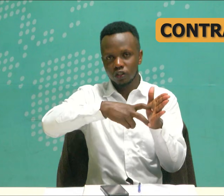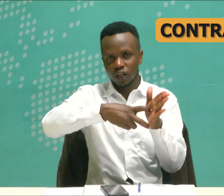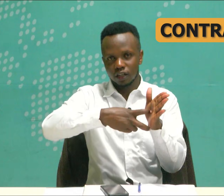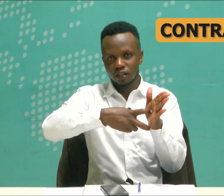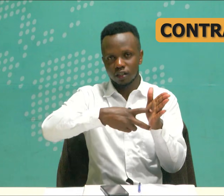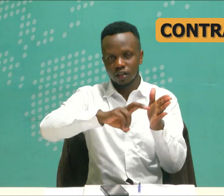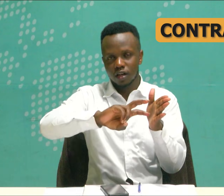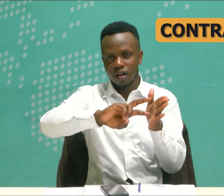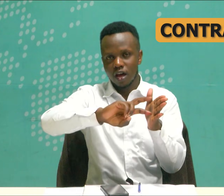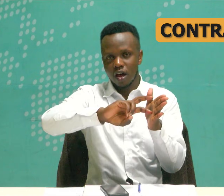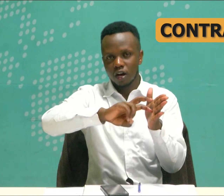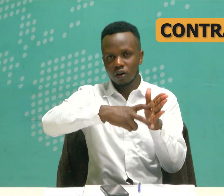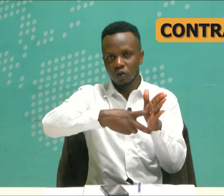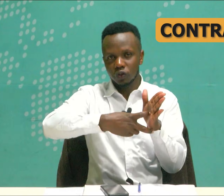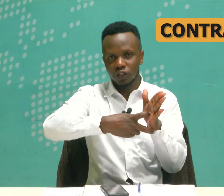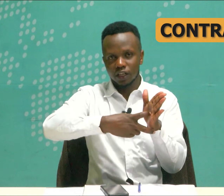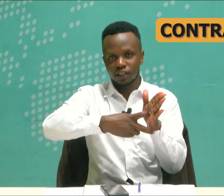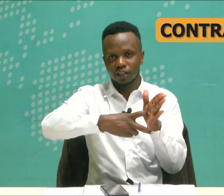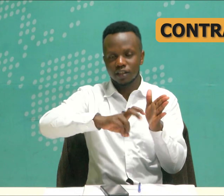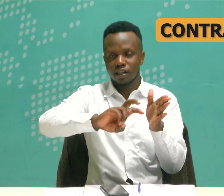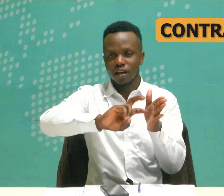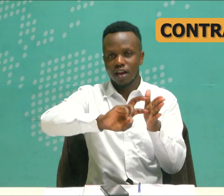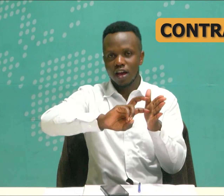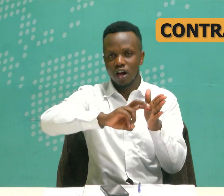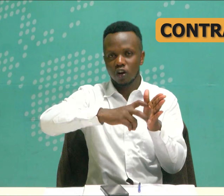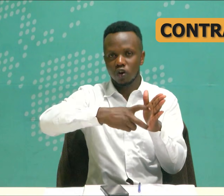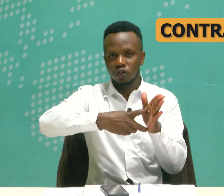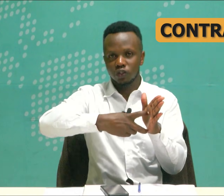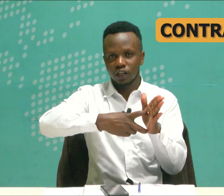Contract. Contract. Contract.